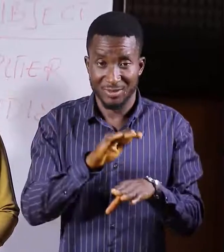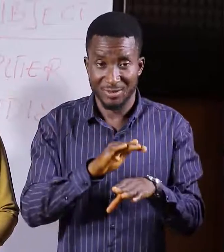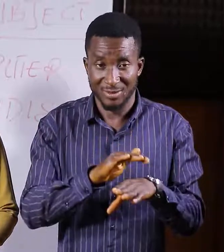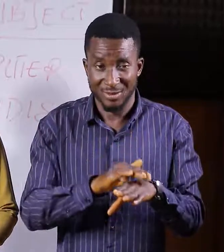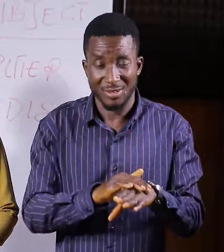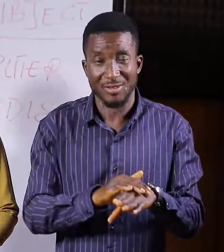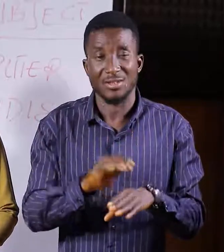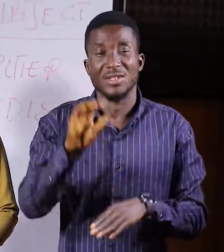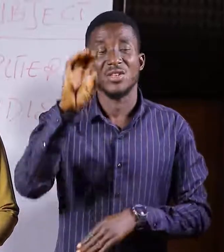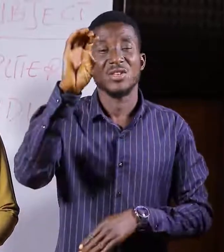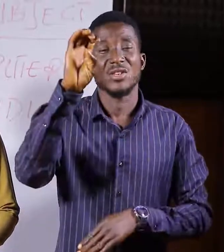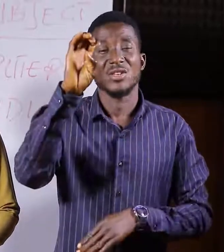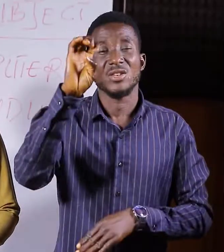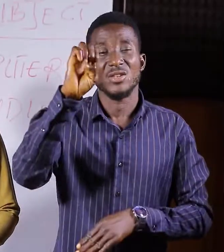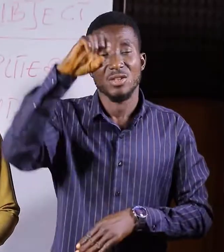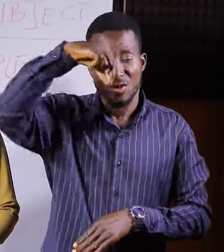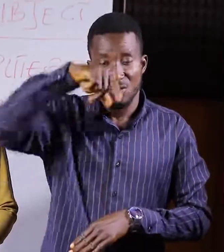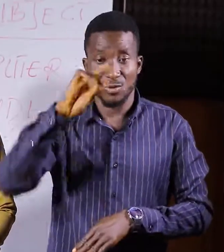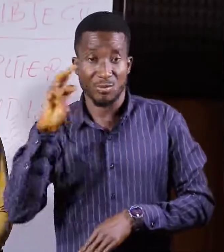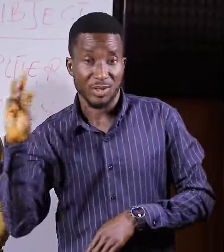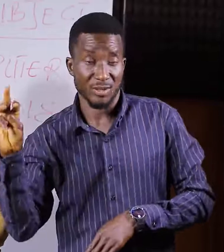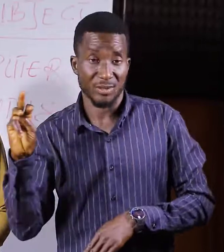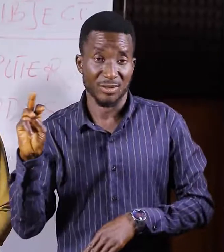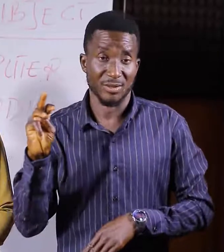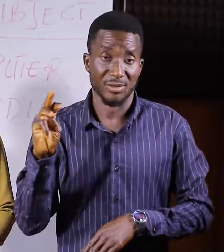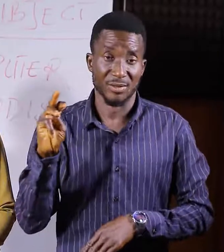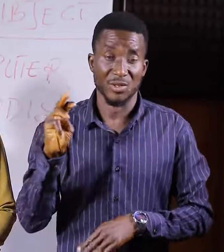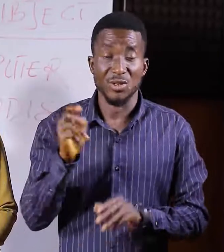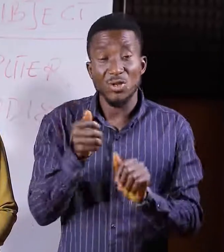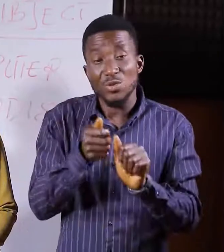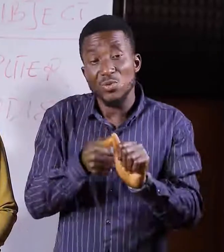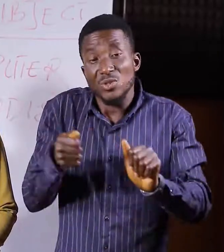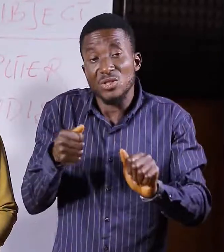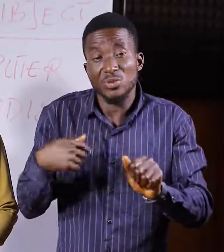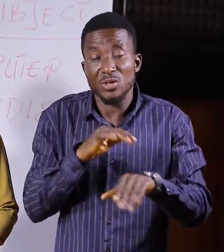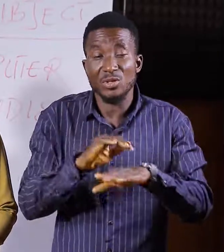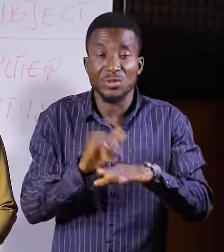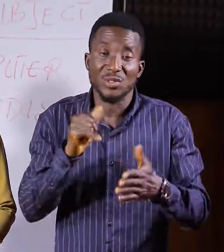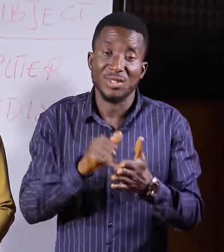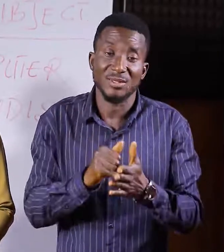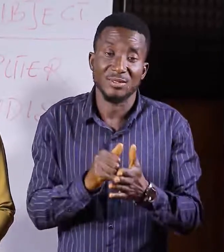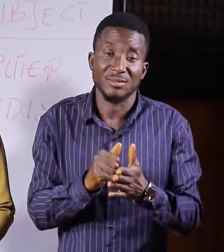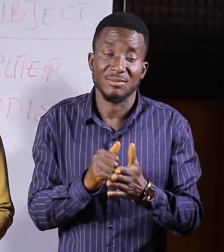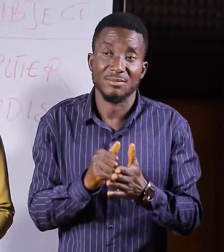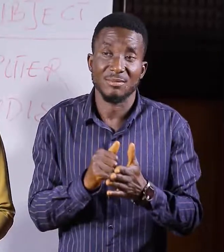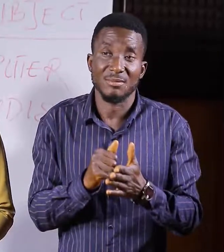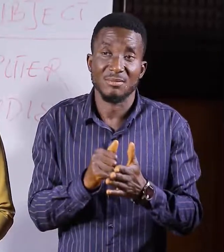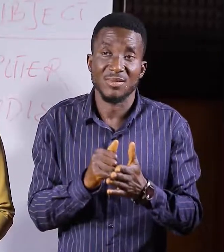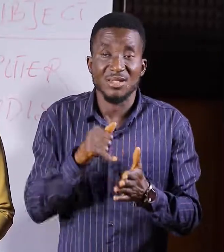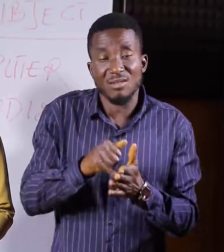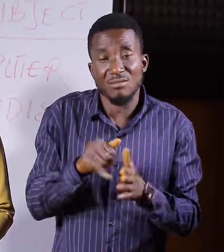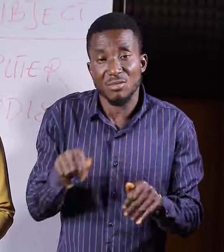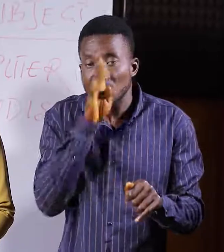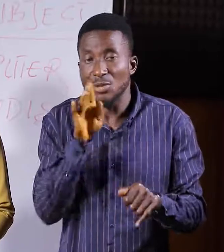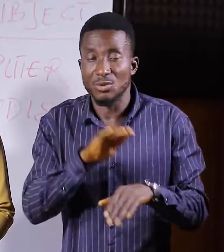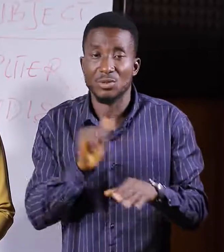a peripheral, either of which you call it. It could be called a